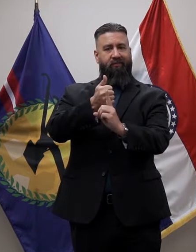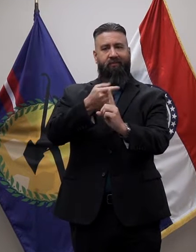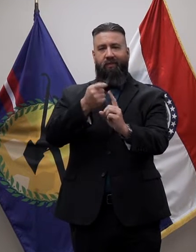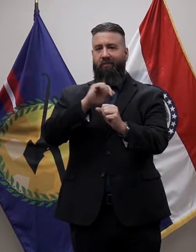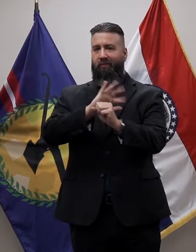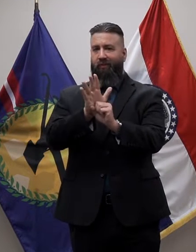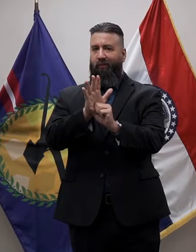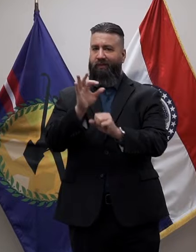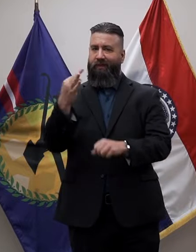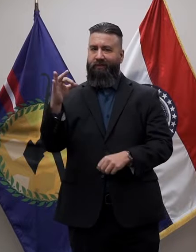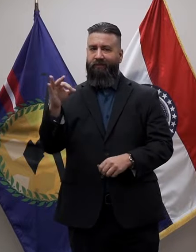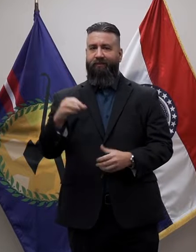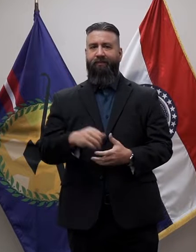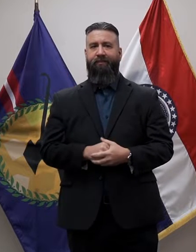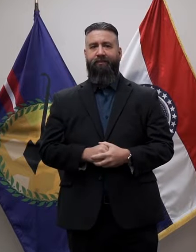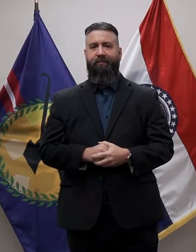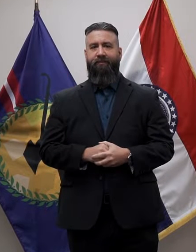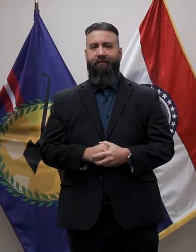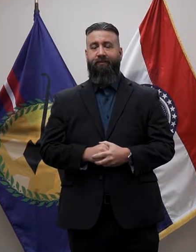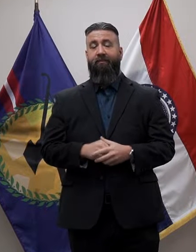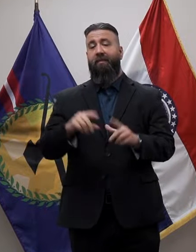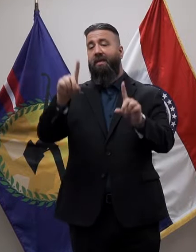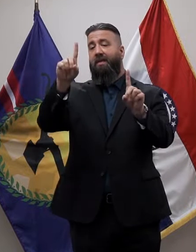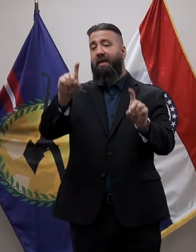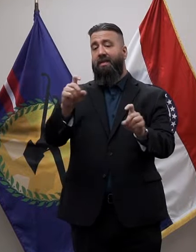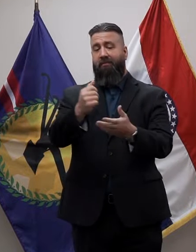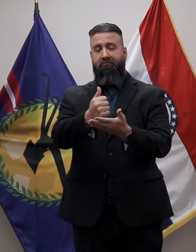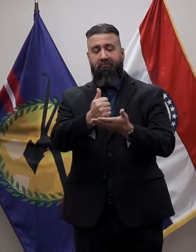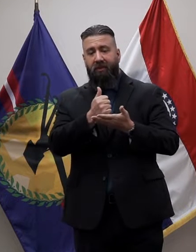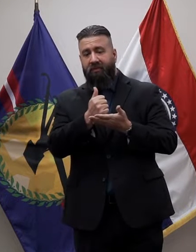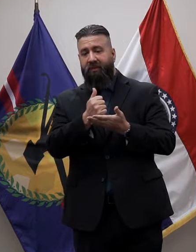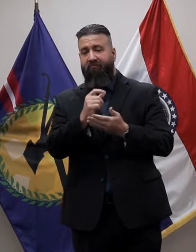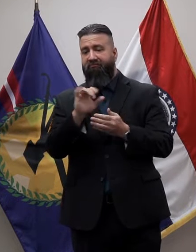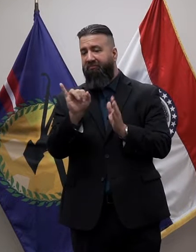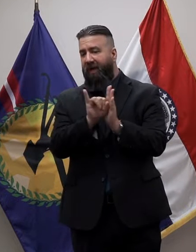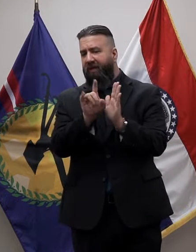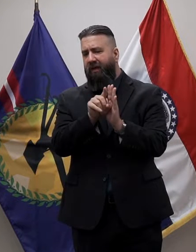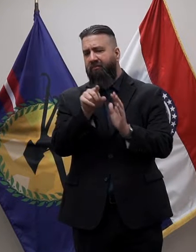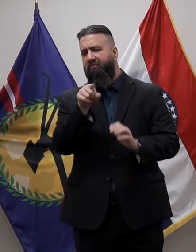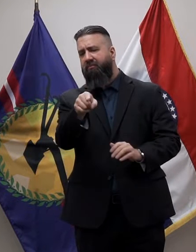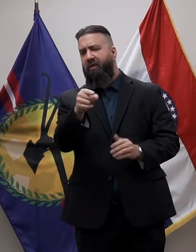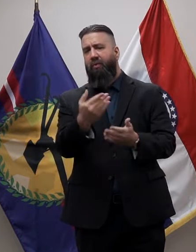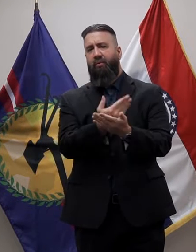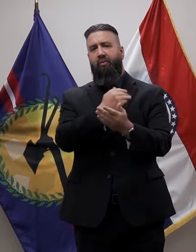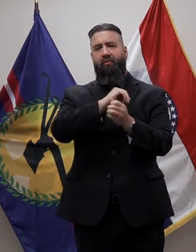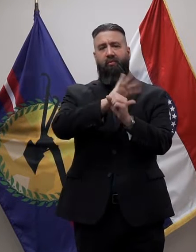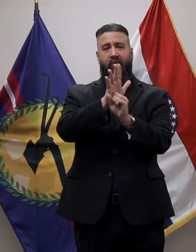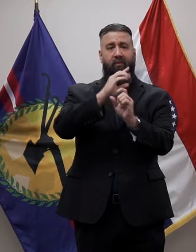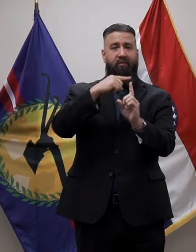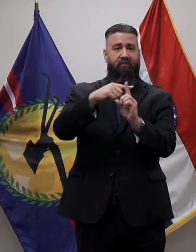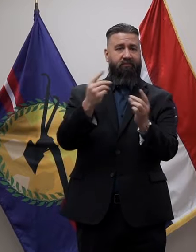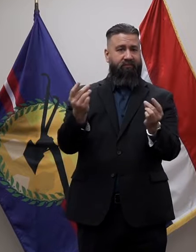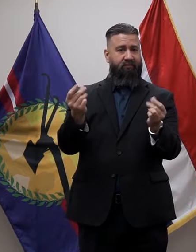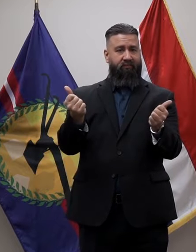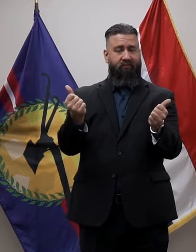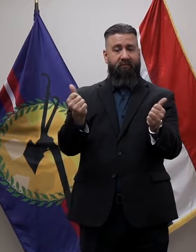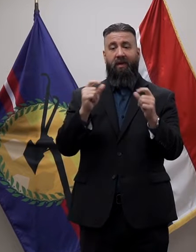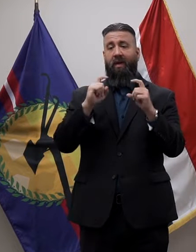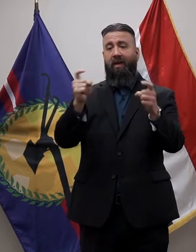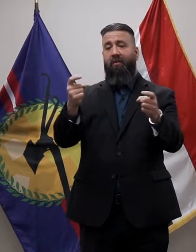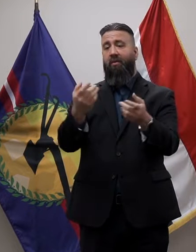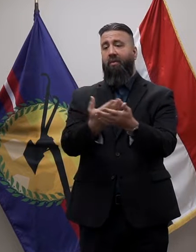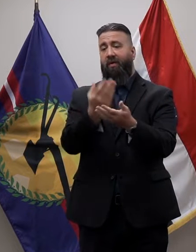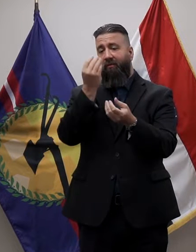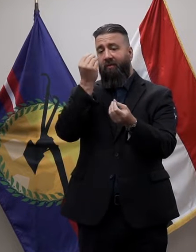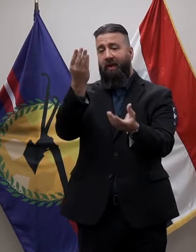from COVID-19. Testing helps us identify new cases quickly and gives you critical information so you can take